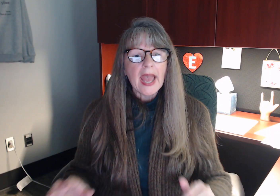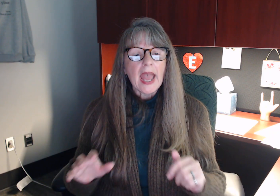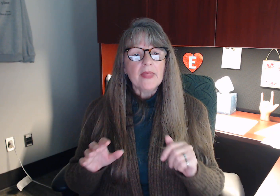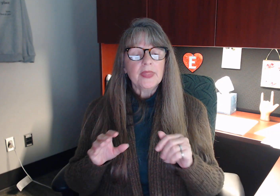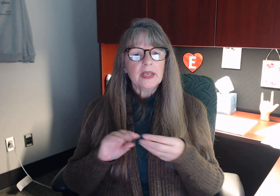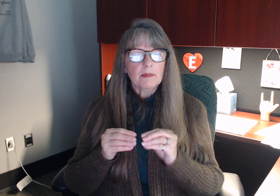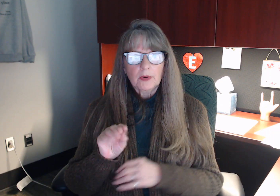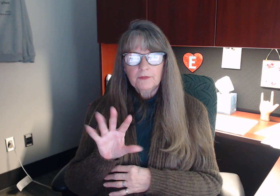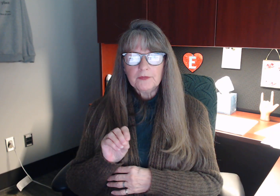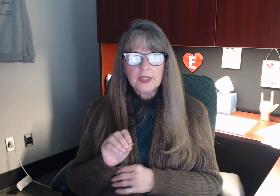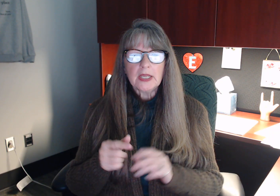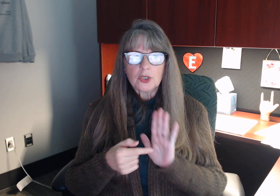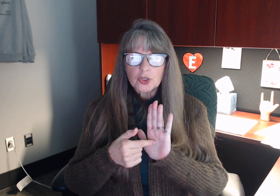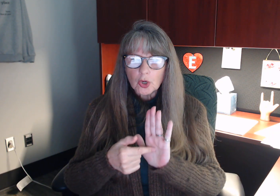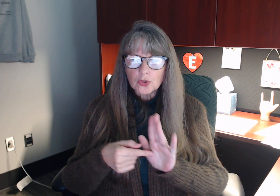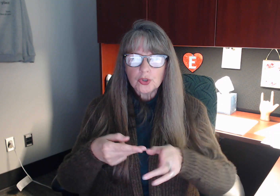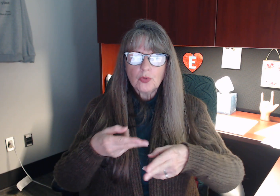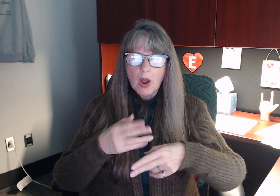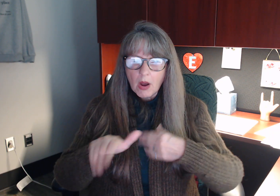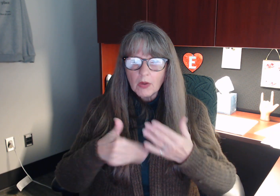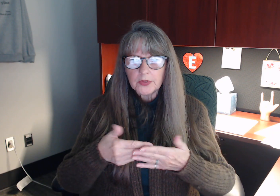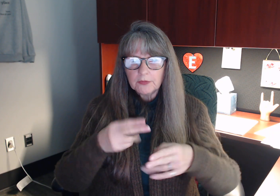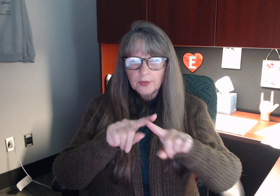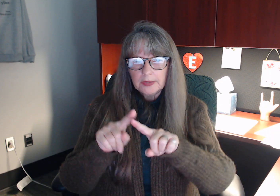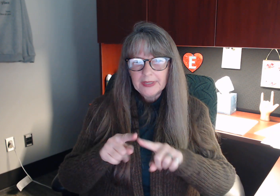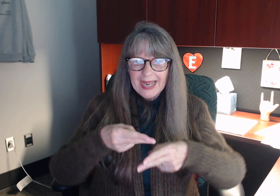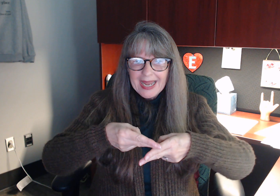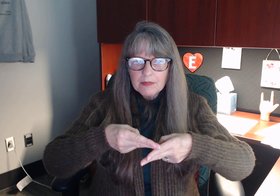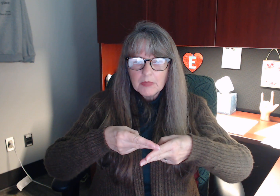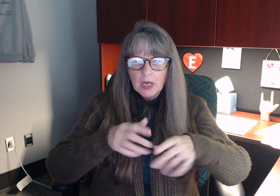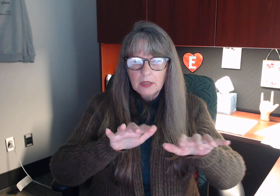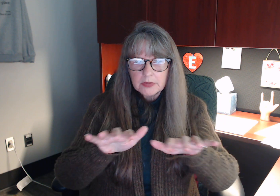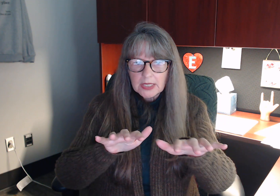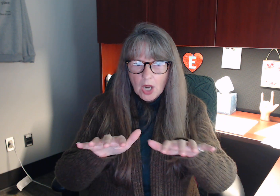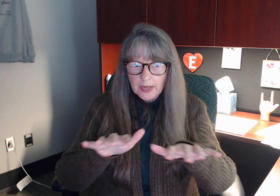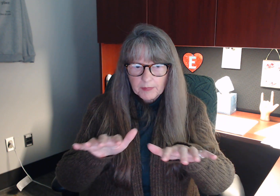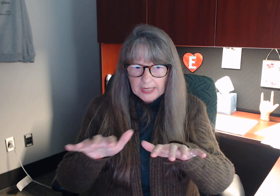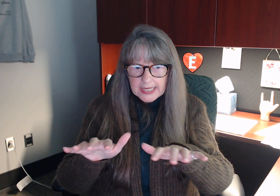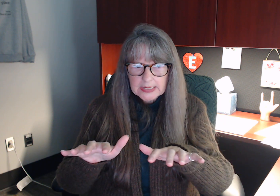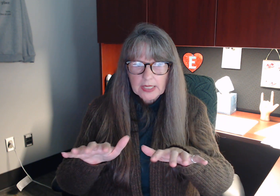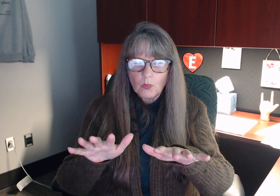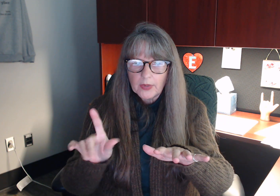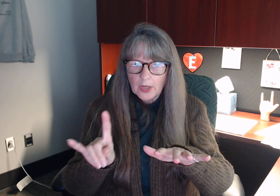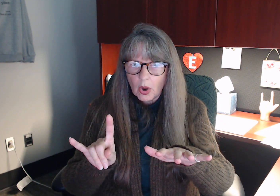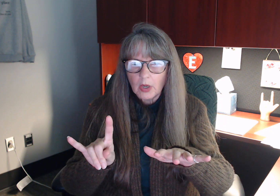And then number 50, it shows you all the different name tectonic plates and where they are and